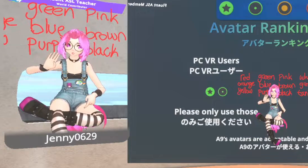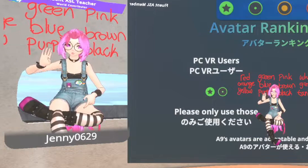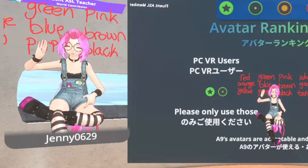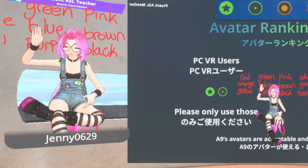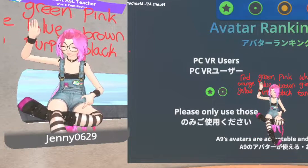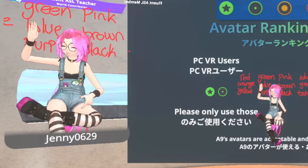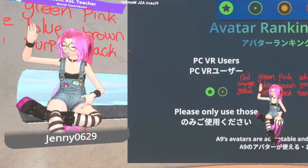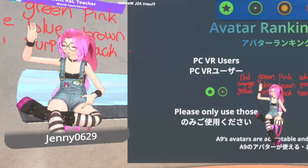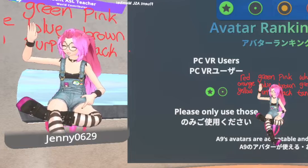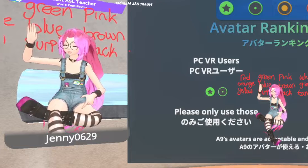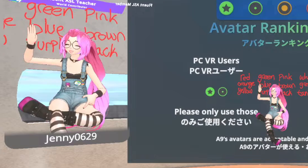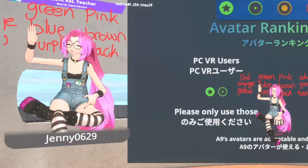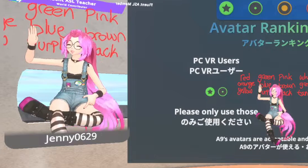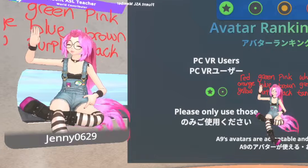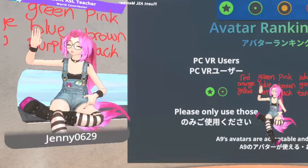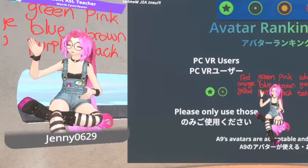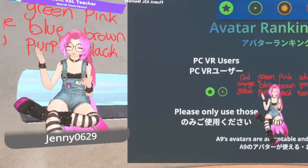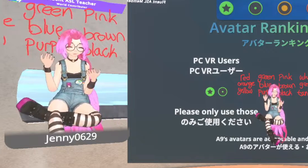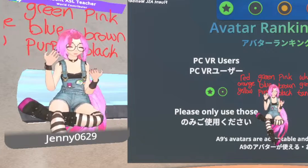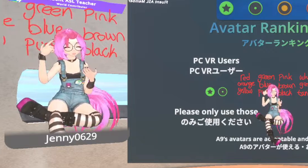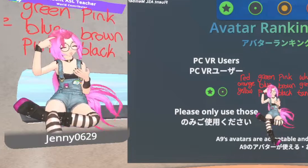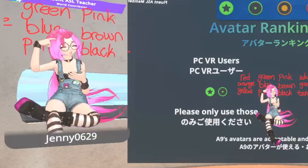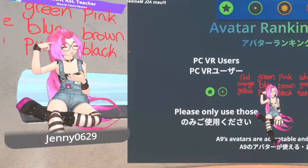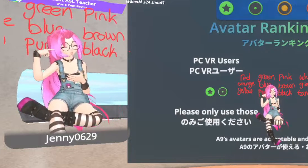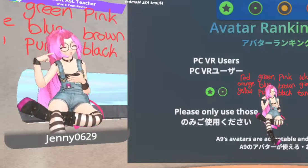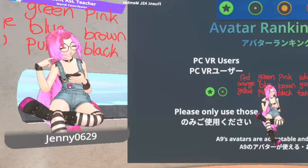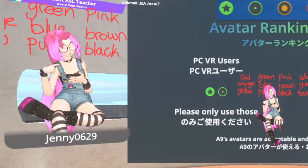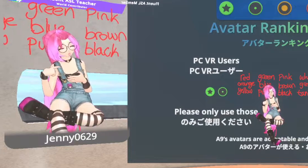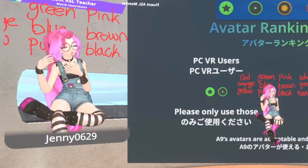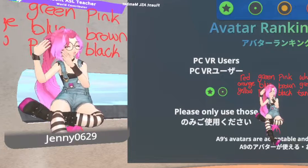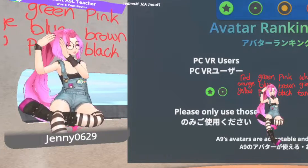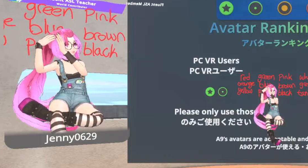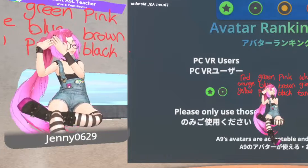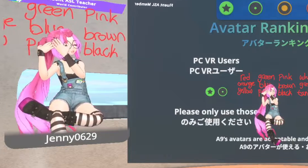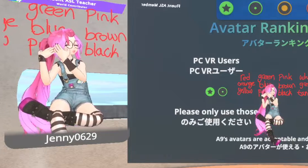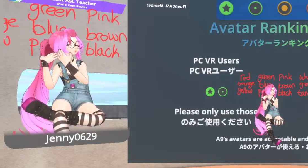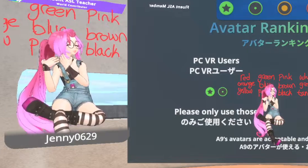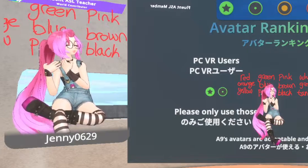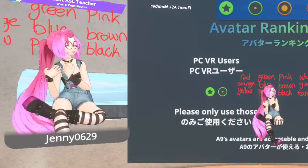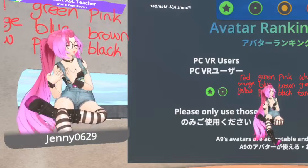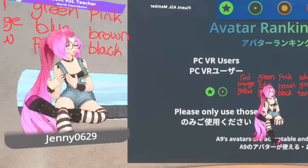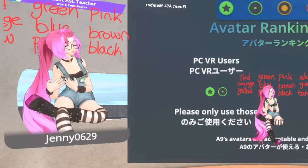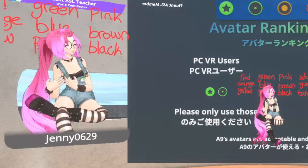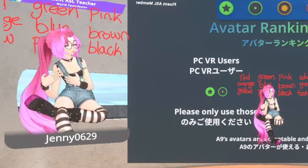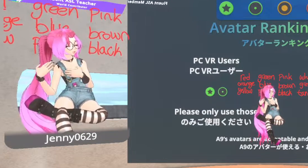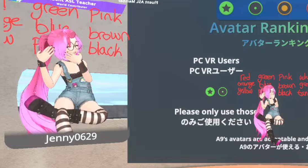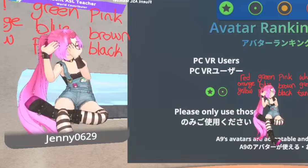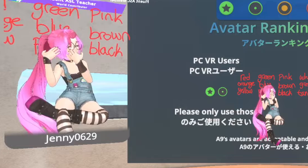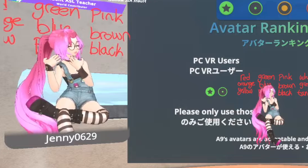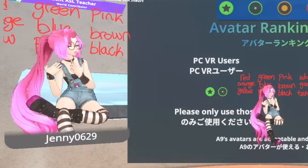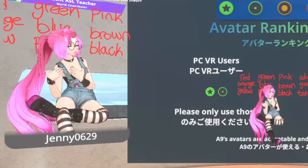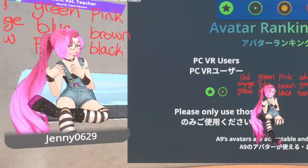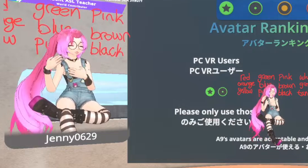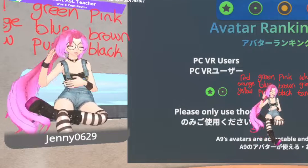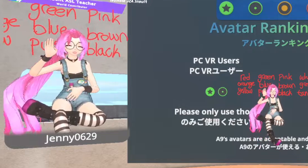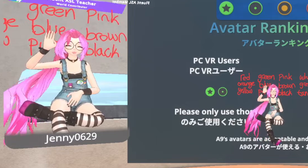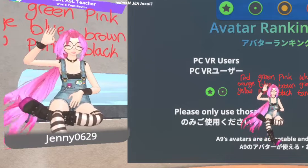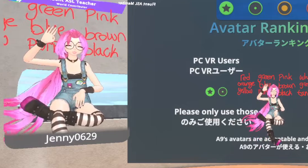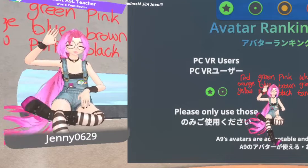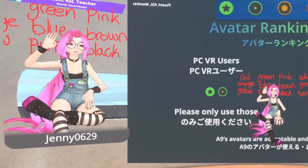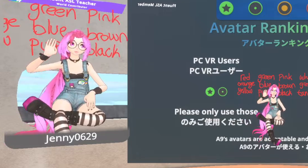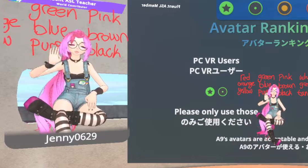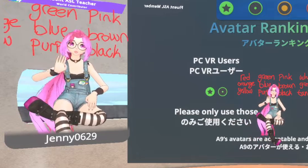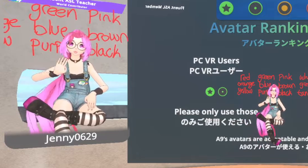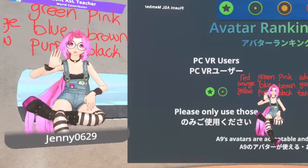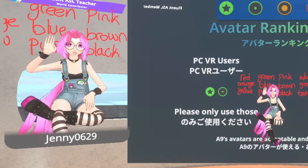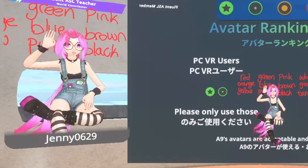hair? I have brown hair. Yep. So if your hair is long, your hair flows down the side of your head like